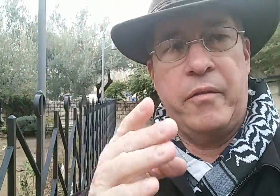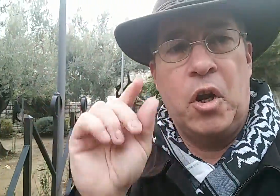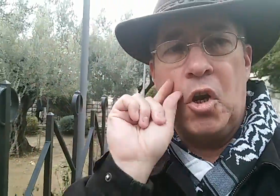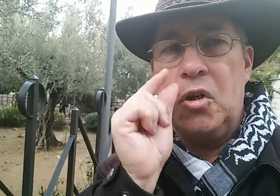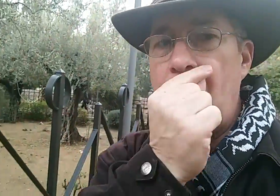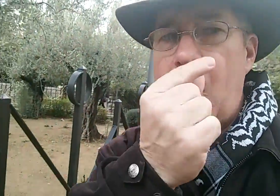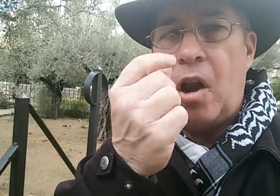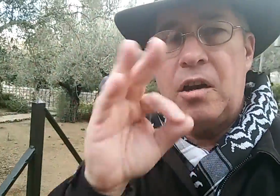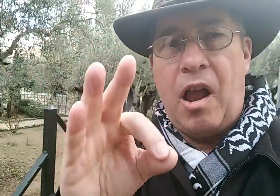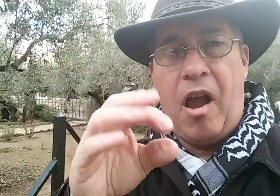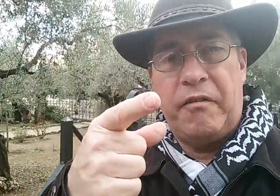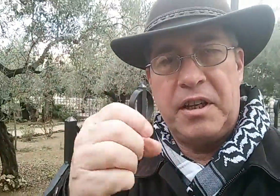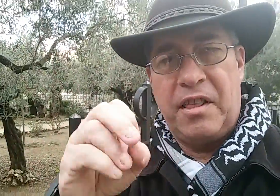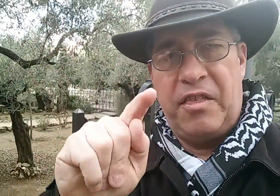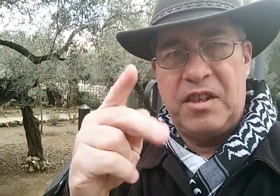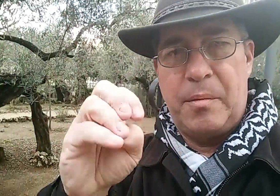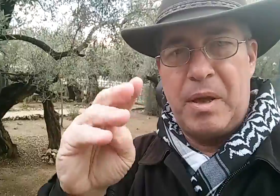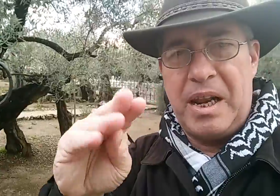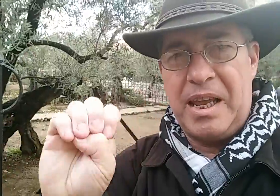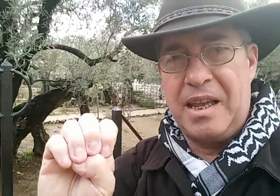walking through the Garden of Gethsemane.